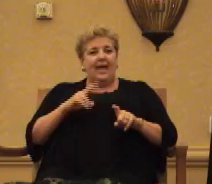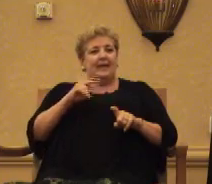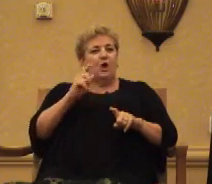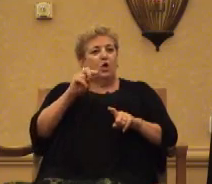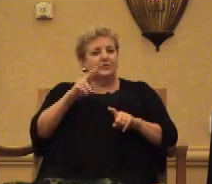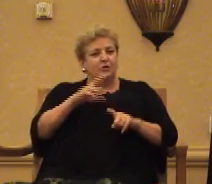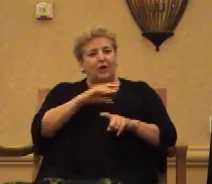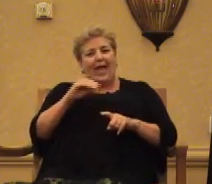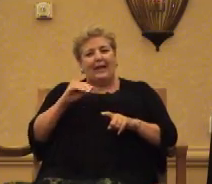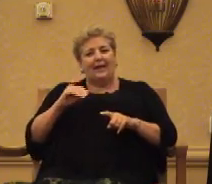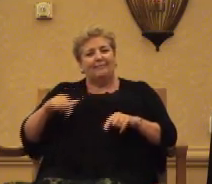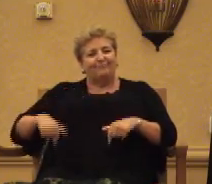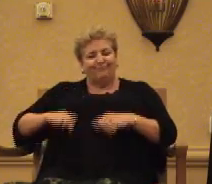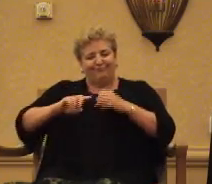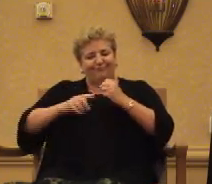was,